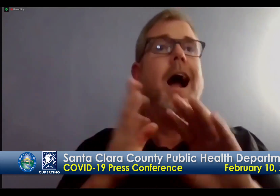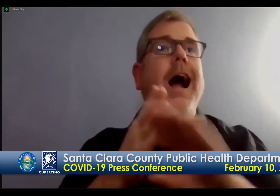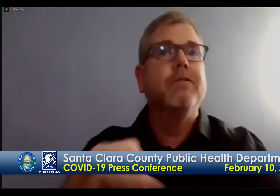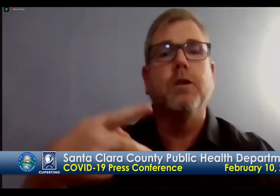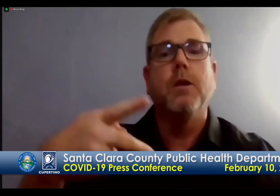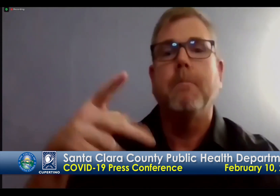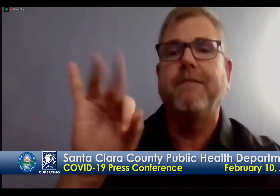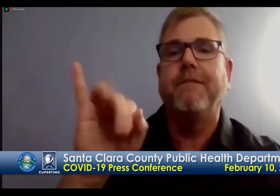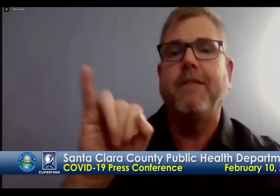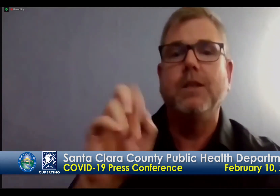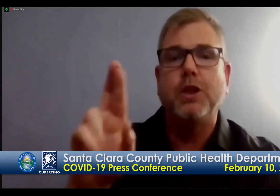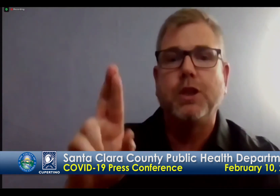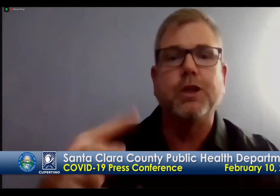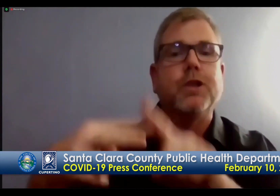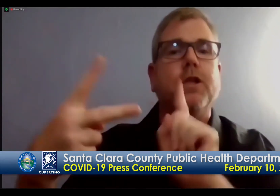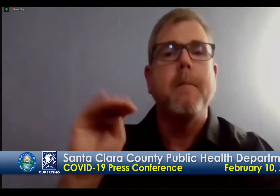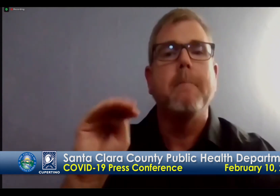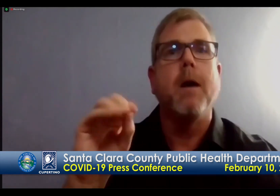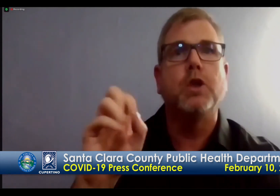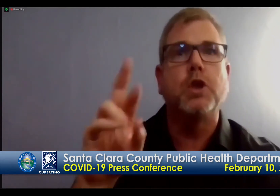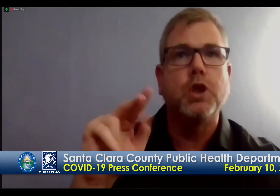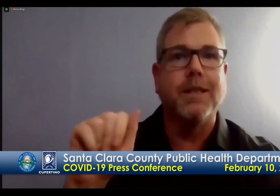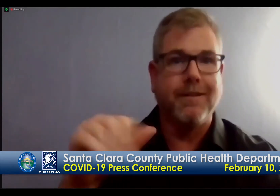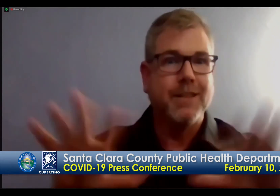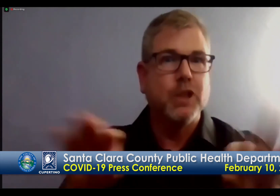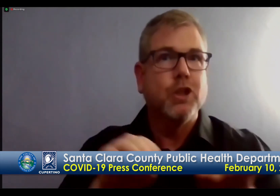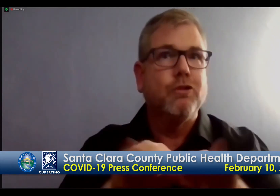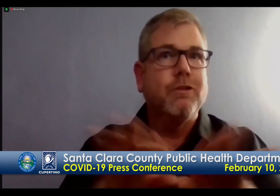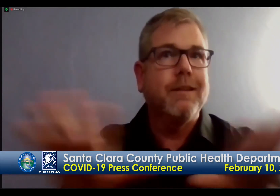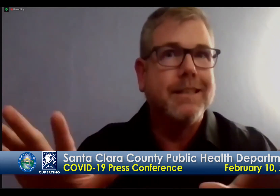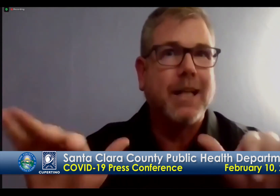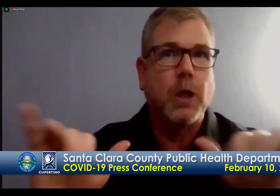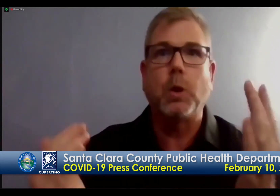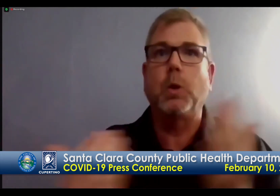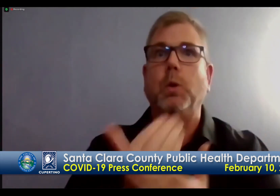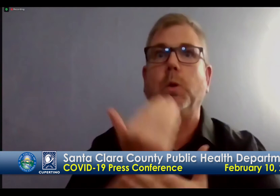an adjusted vaccine to protect against these new variants? Thank you.